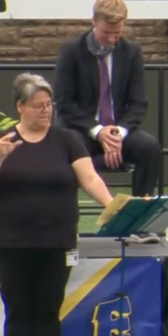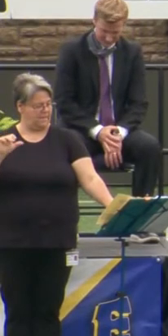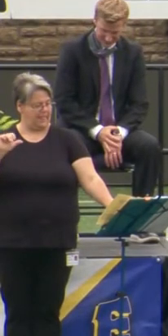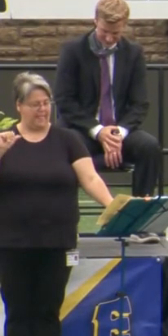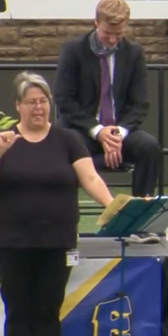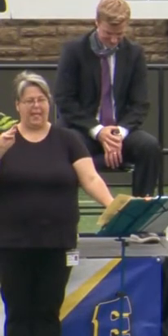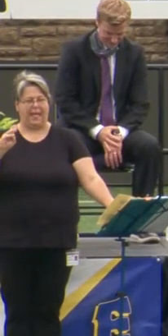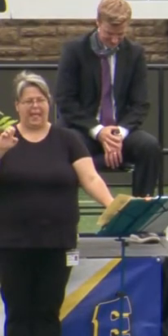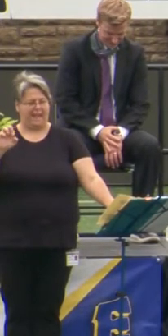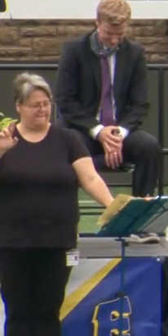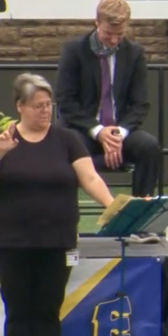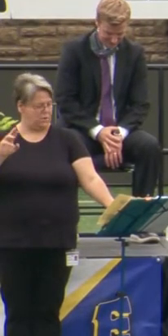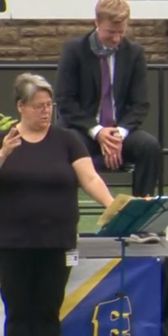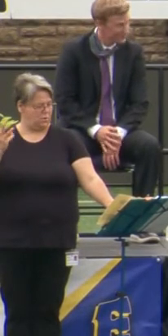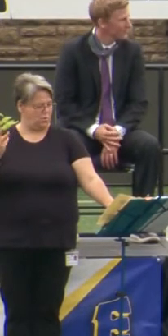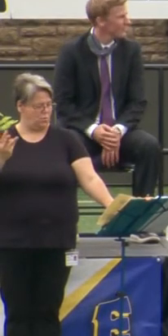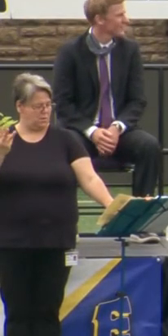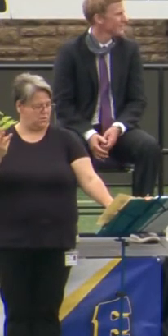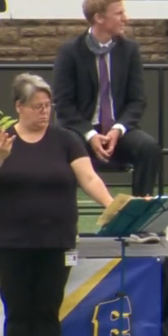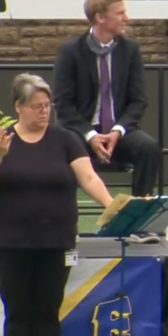Wismirski.